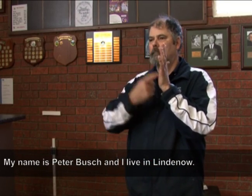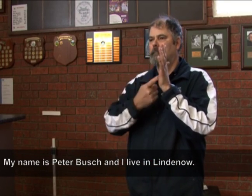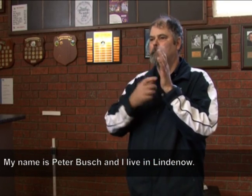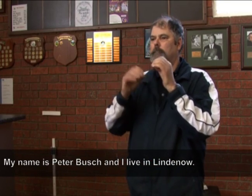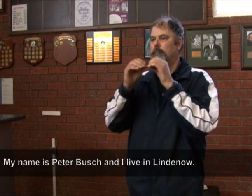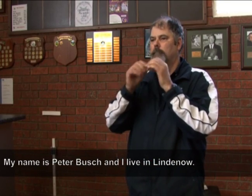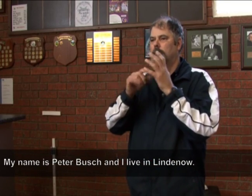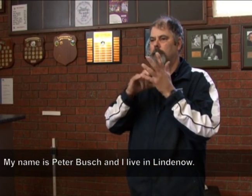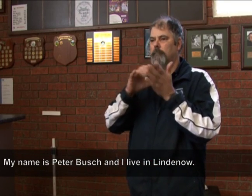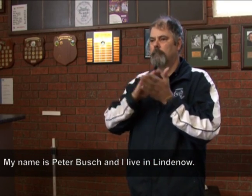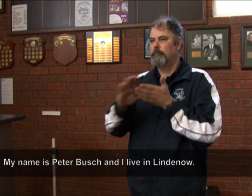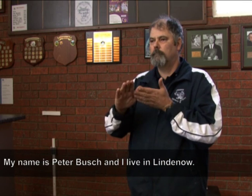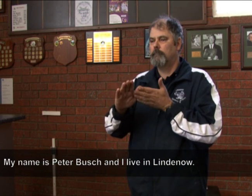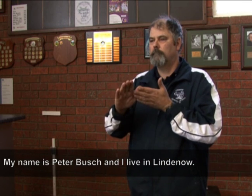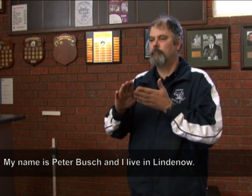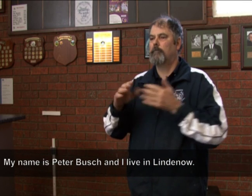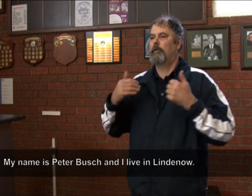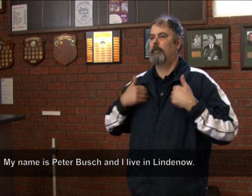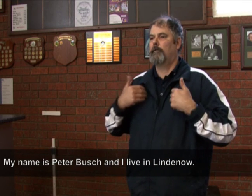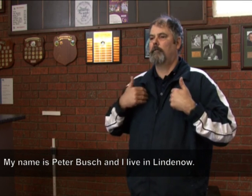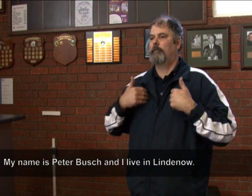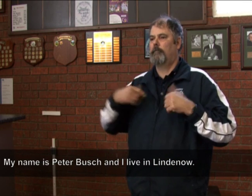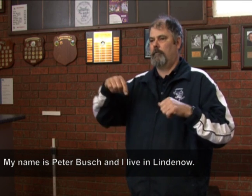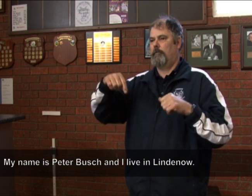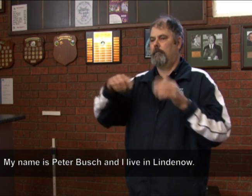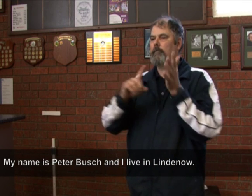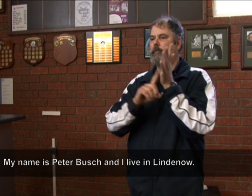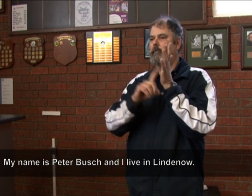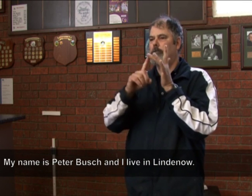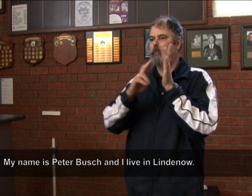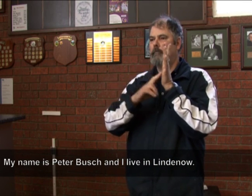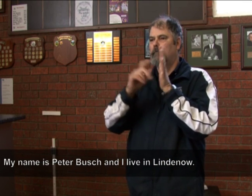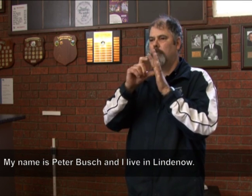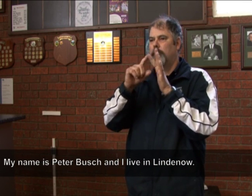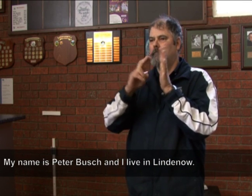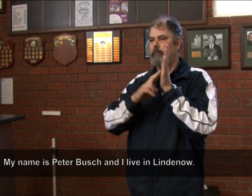My name is Peter Bush and I live in Lindenau.